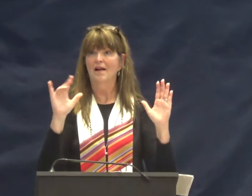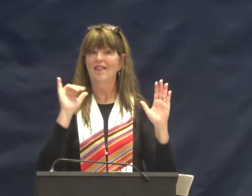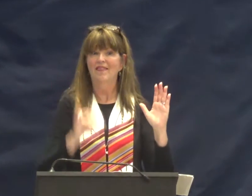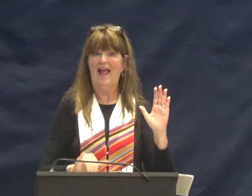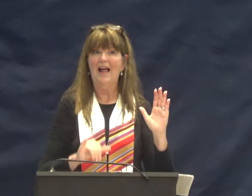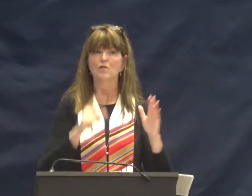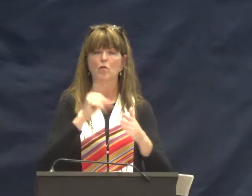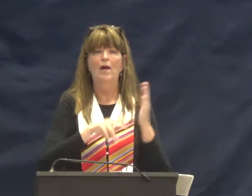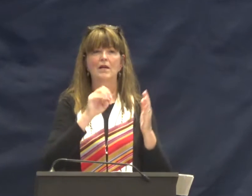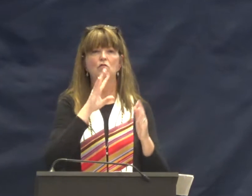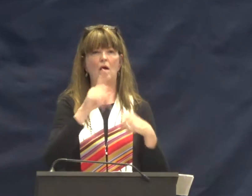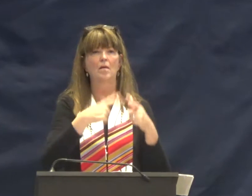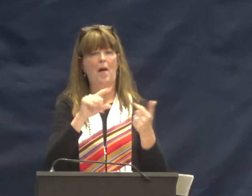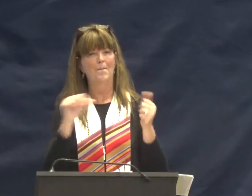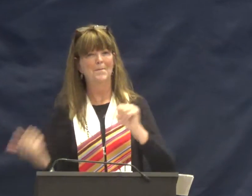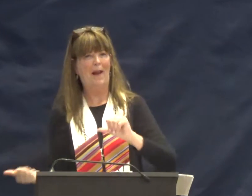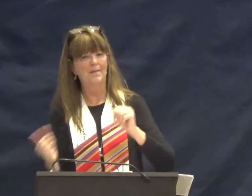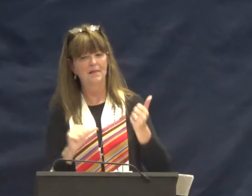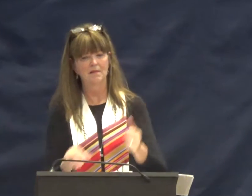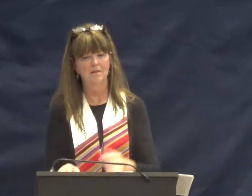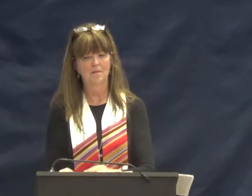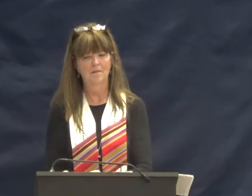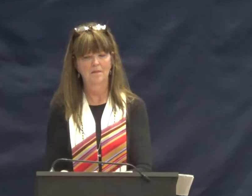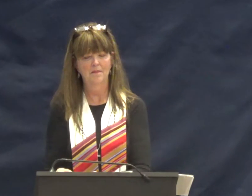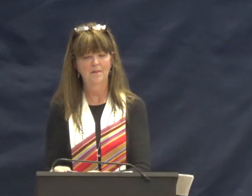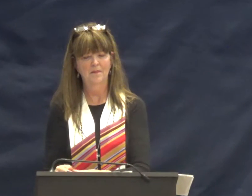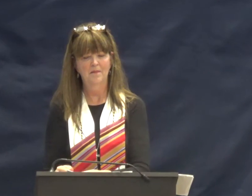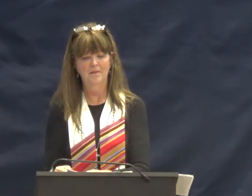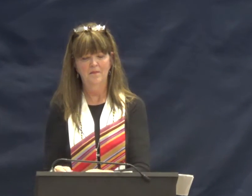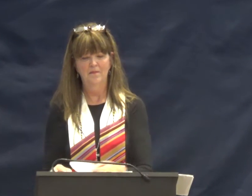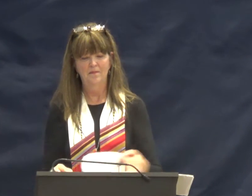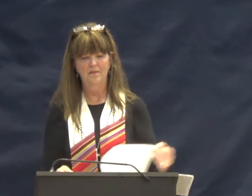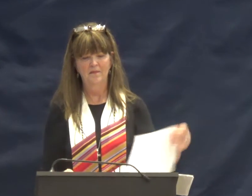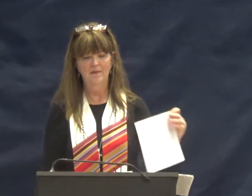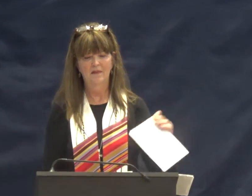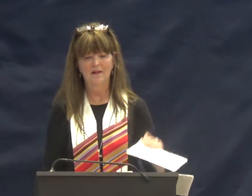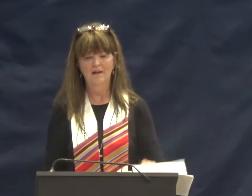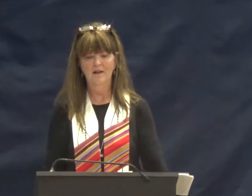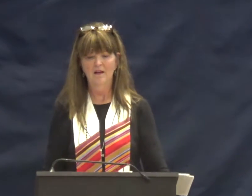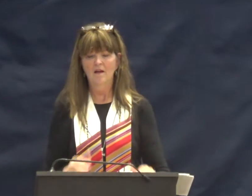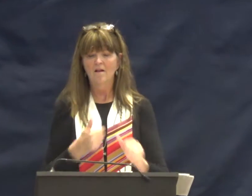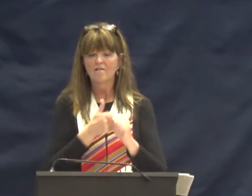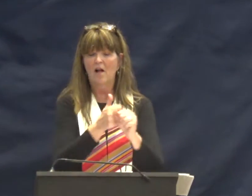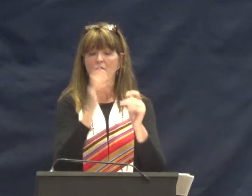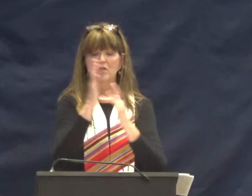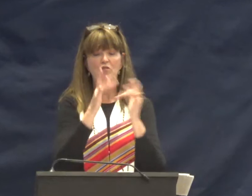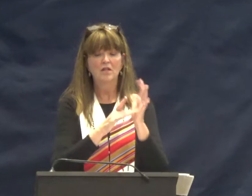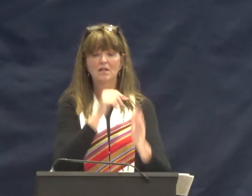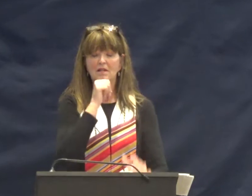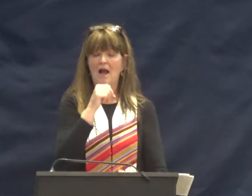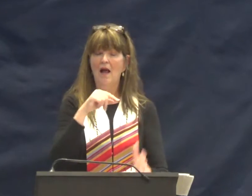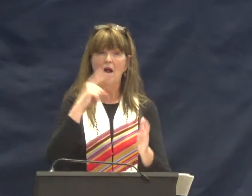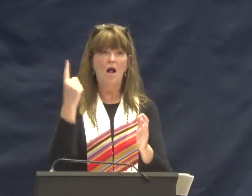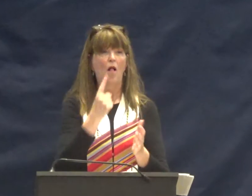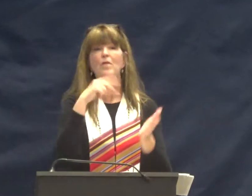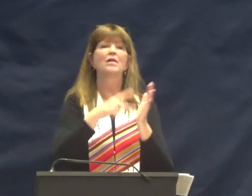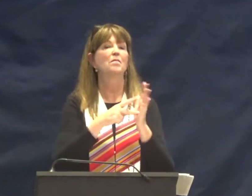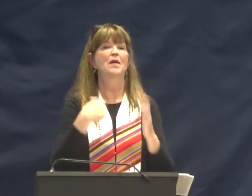Because Jesus knew that he would be crucified. And that's what he was referring to by using the term in that situation of baptism.